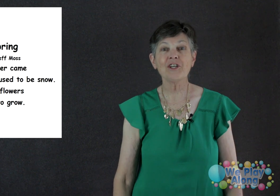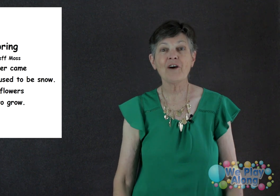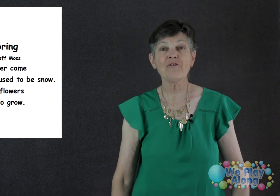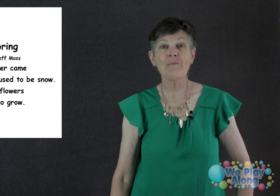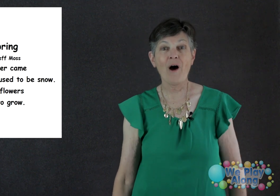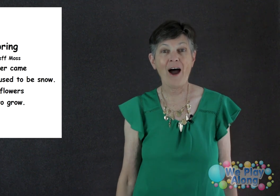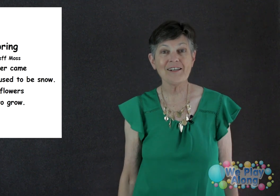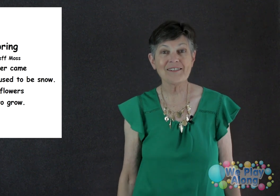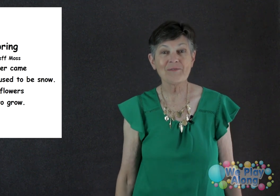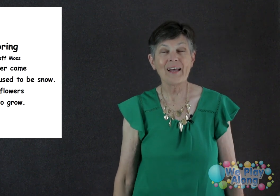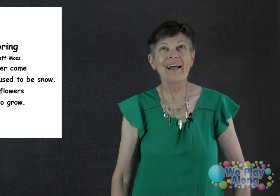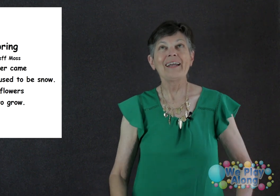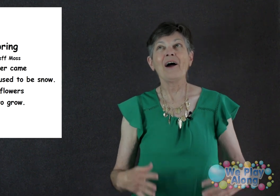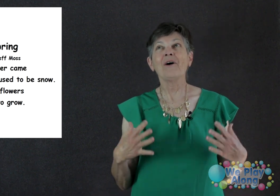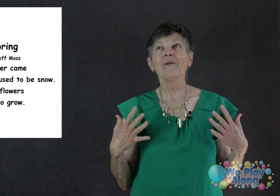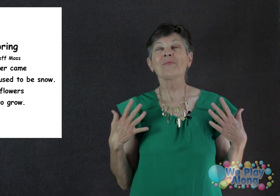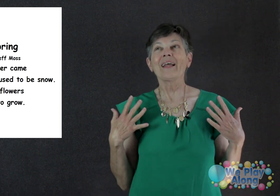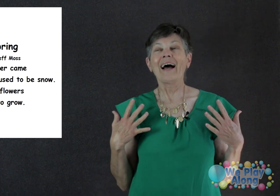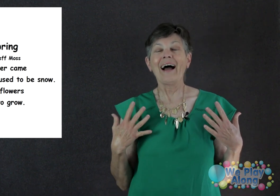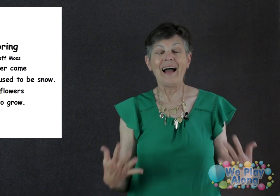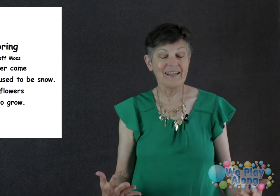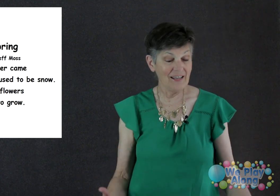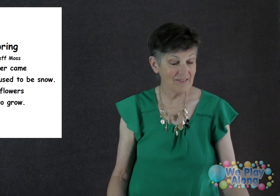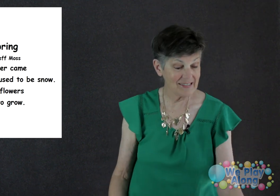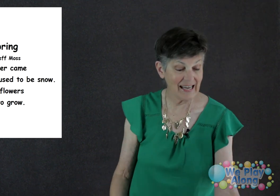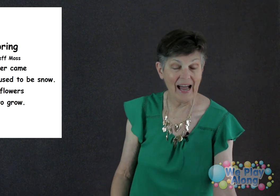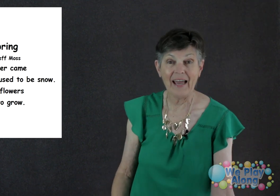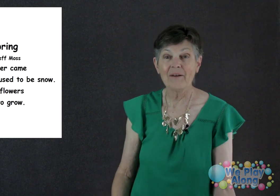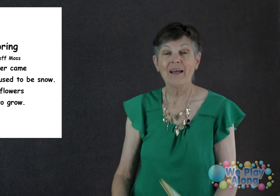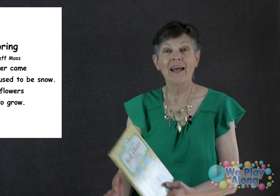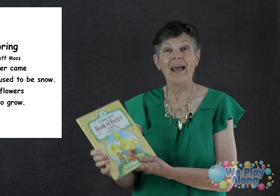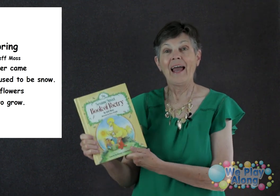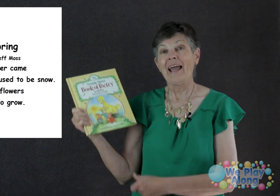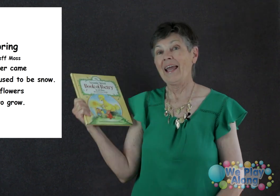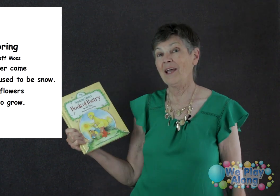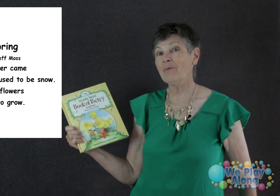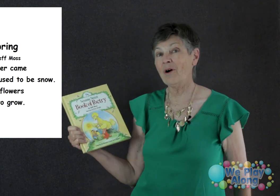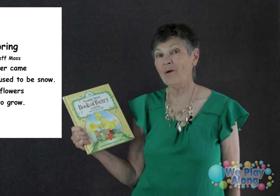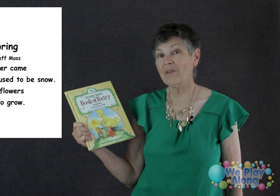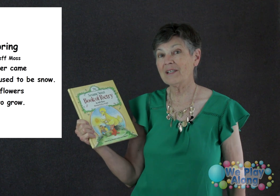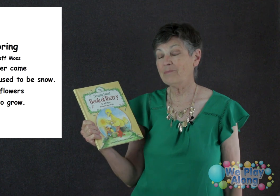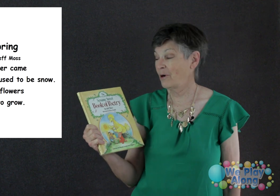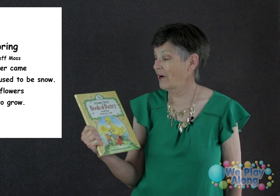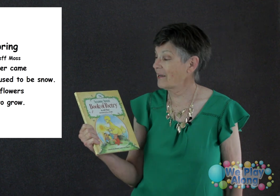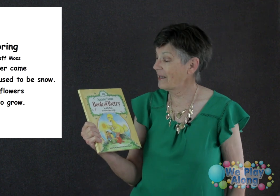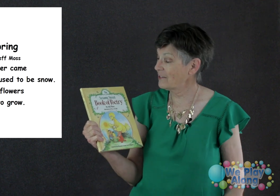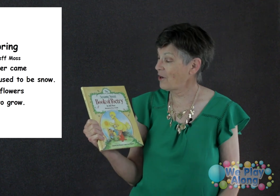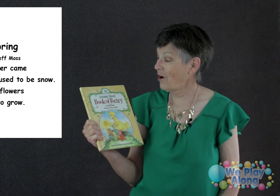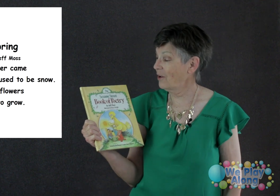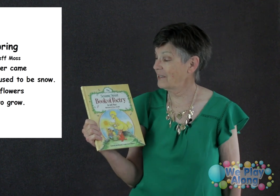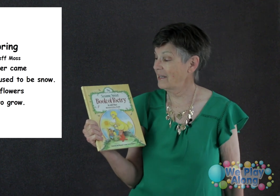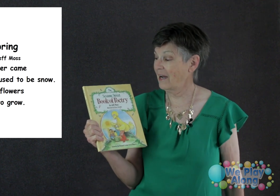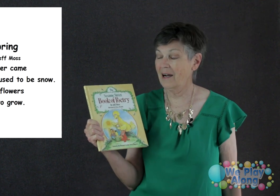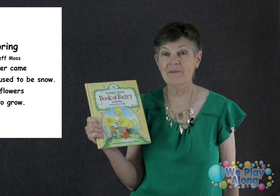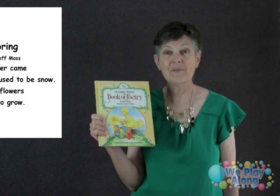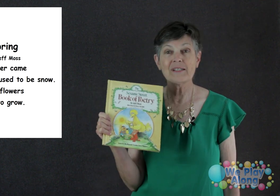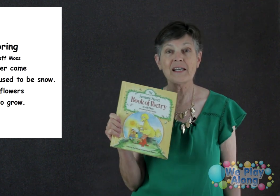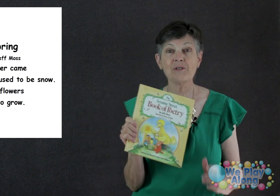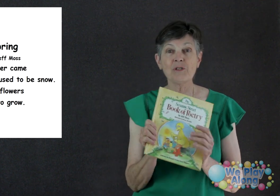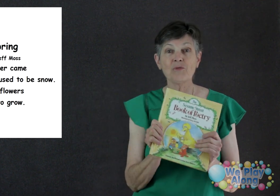Jeff Moss. Now, I love this guy. He wrote this book. It's called Sesame Street